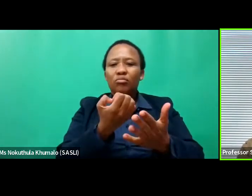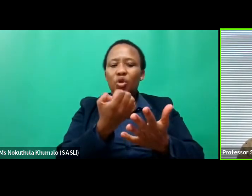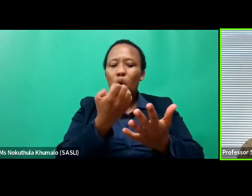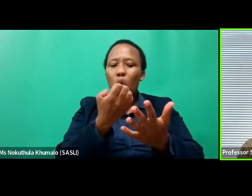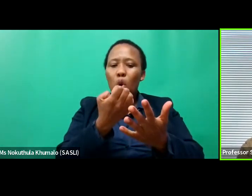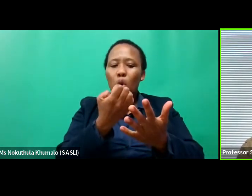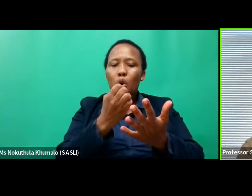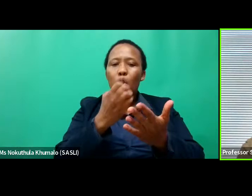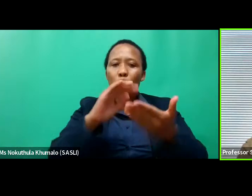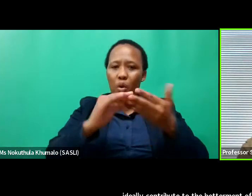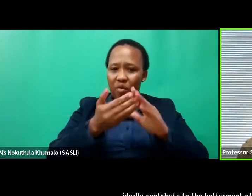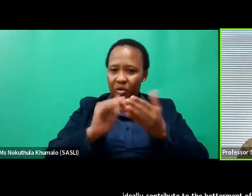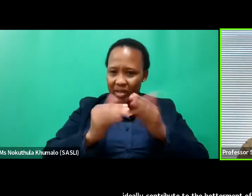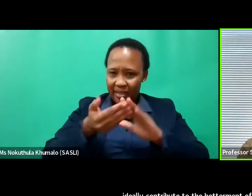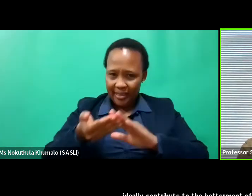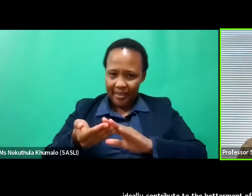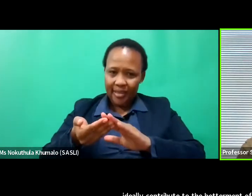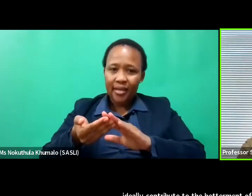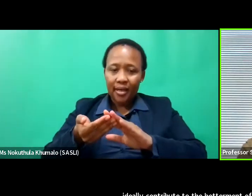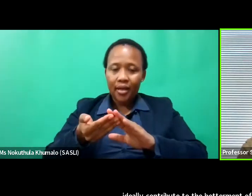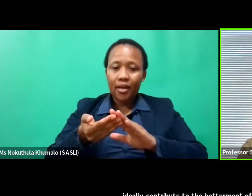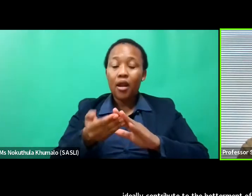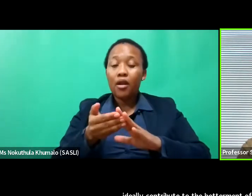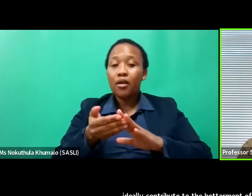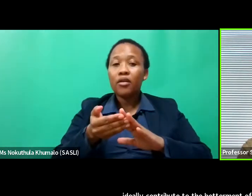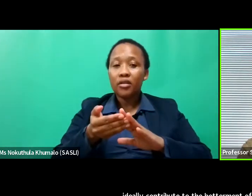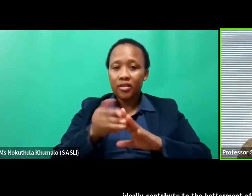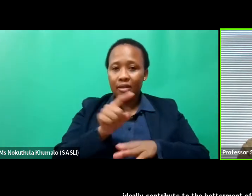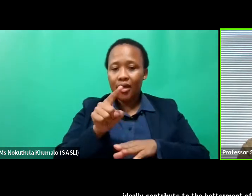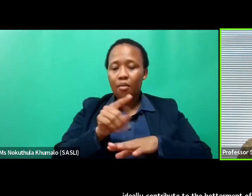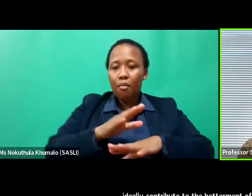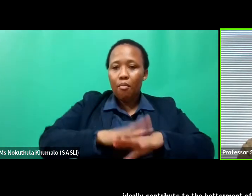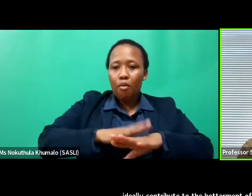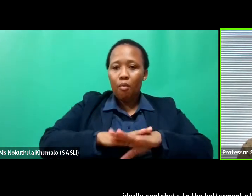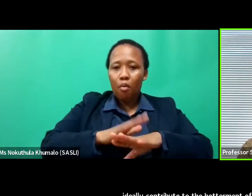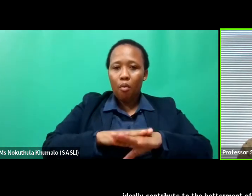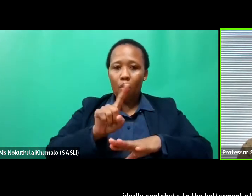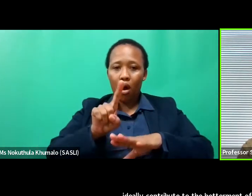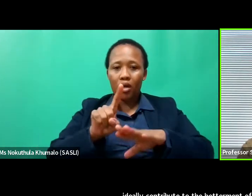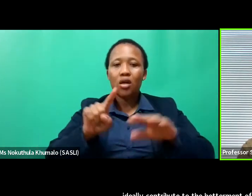located, and by extension, to the global community at large.